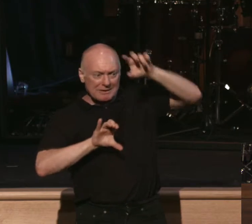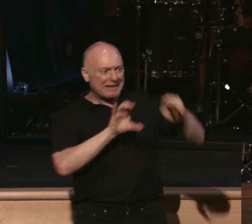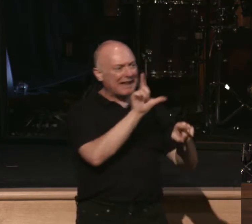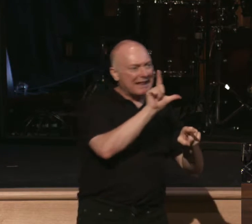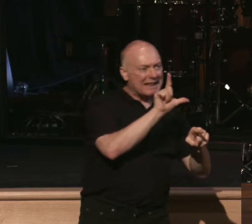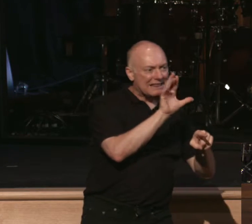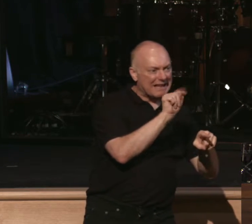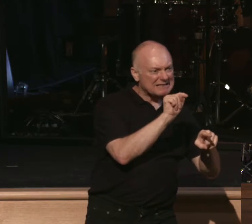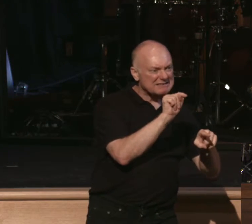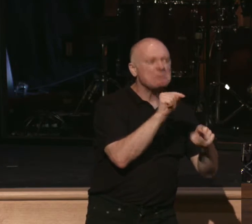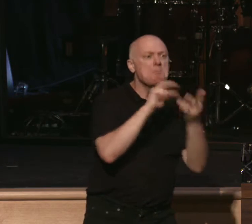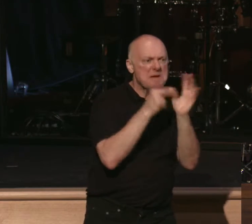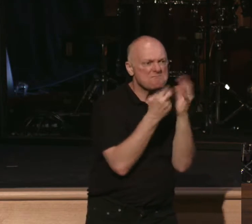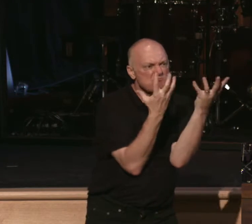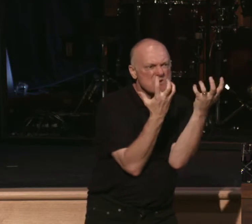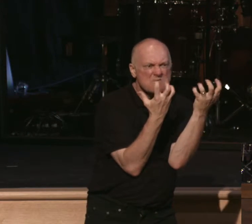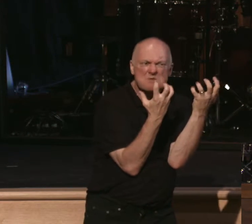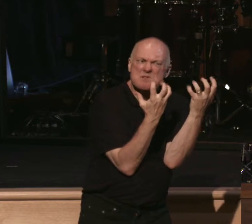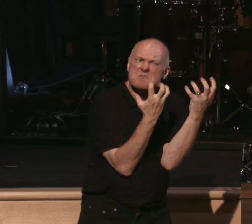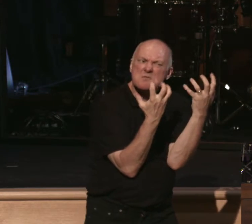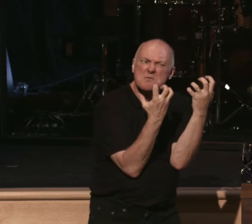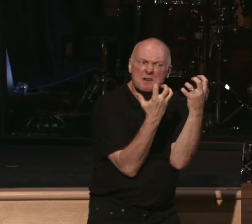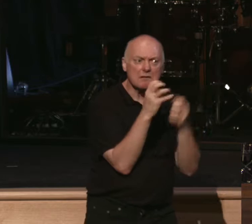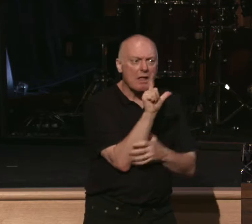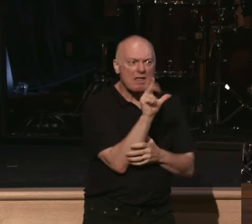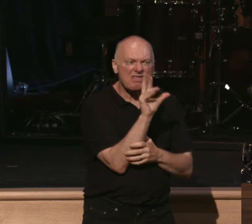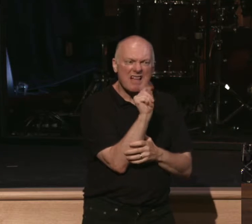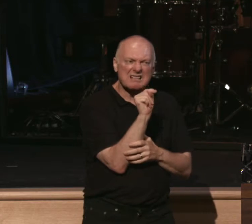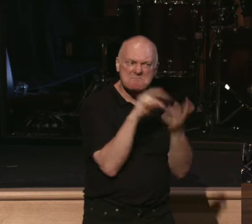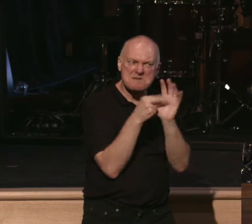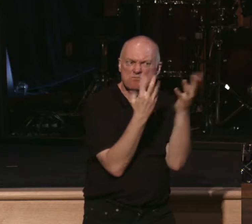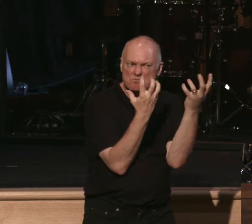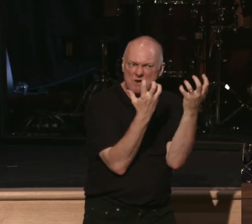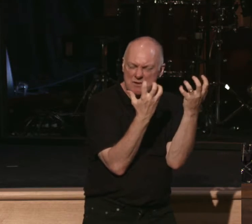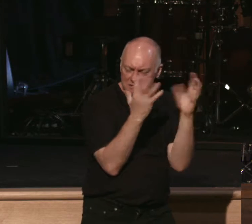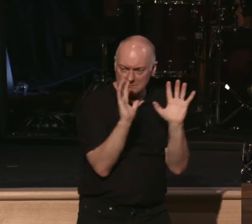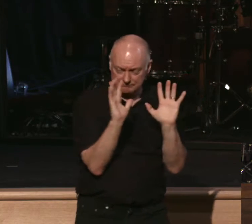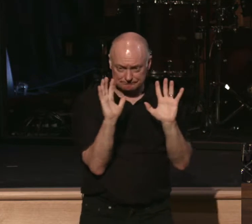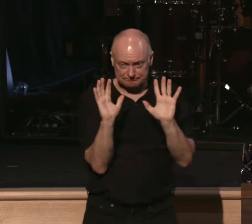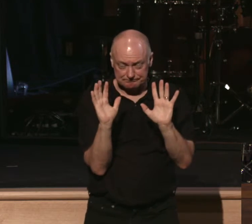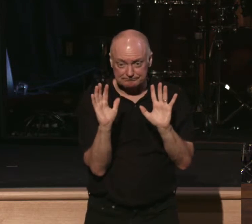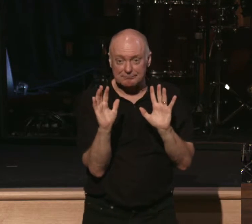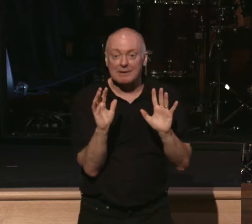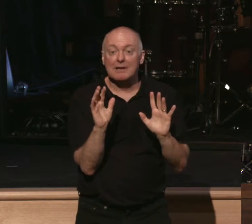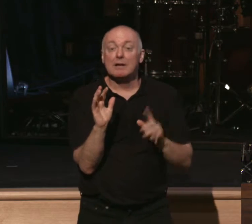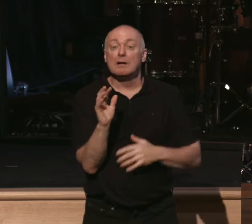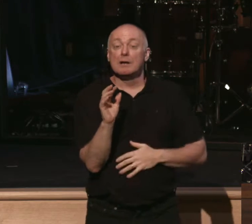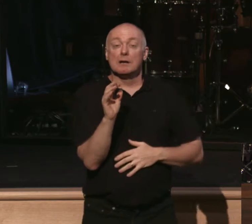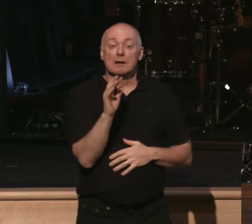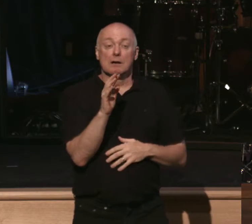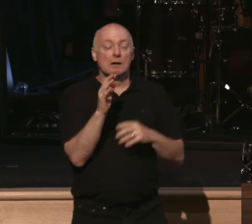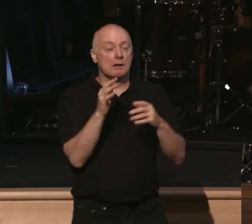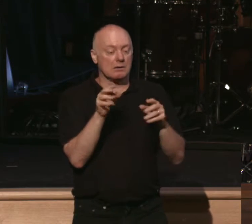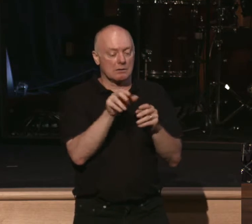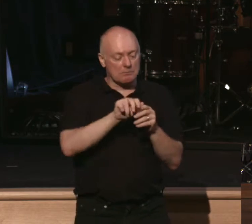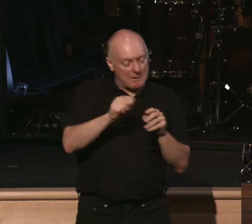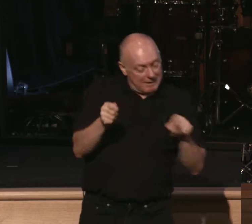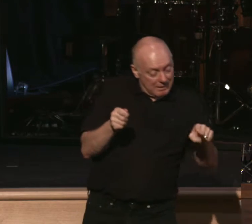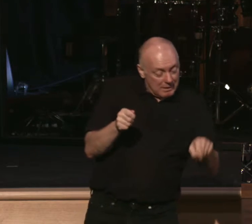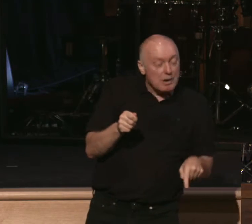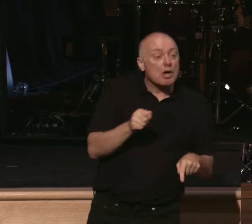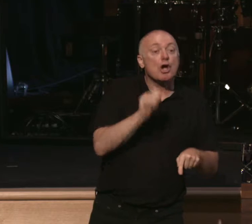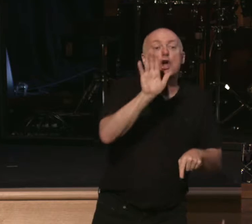lust. Do you see that? Everyone see that? Okay. Here's what I want you to do. On the broken cistern sheet, I want you